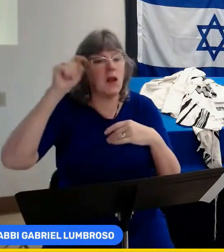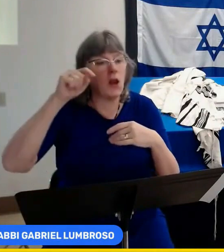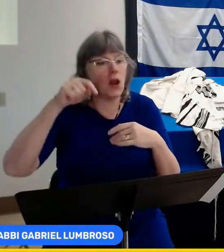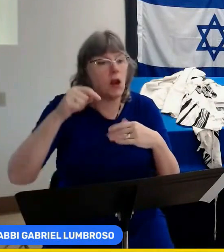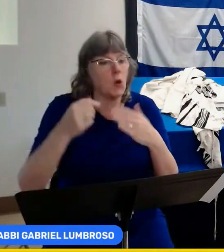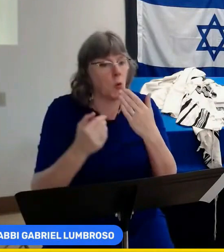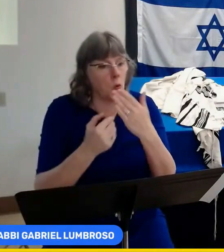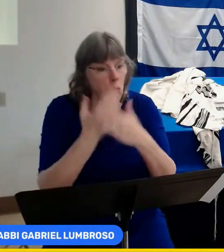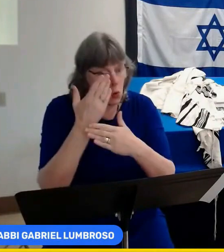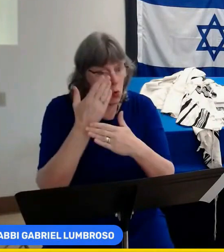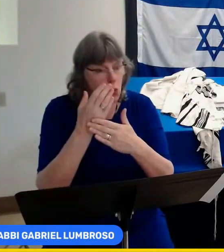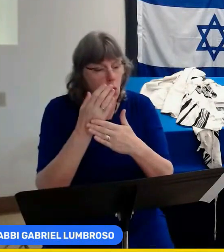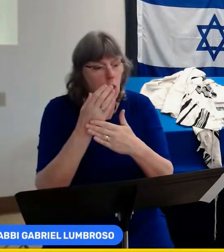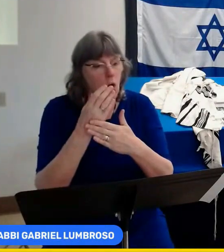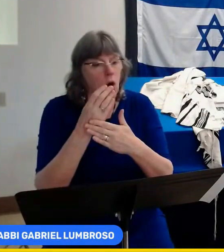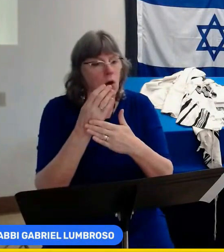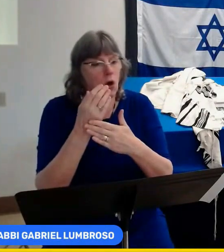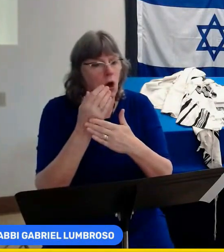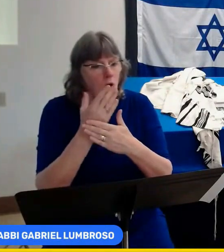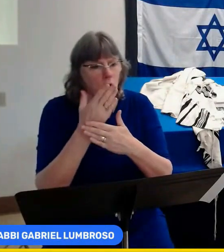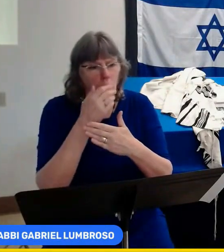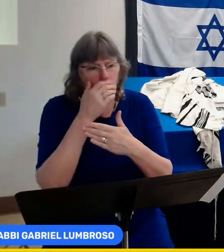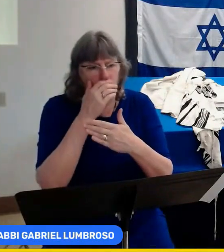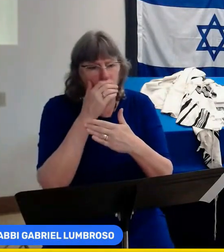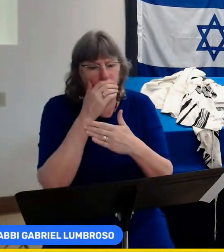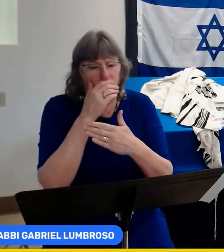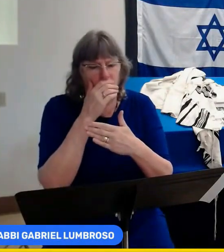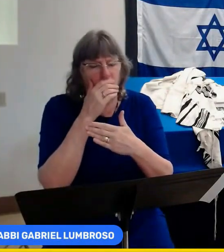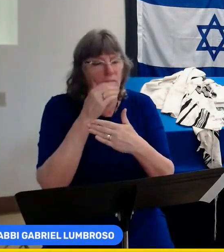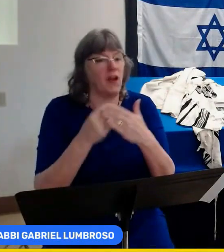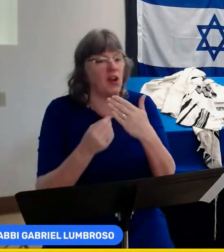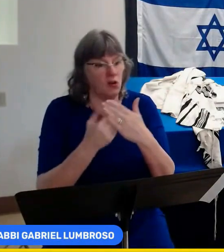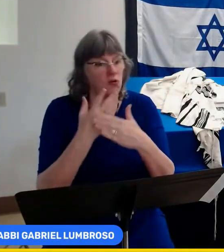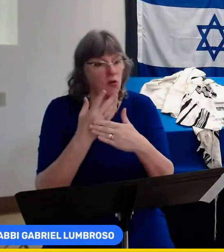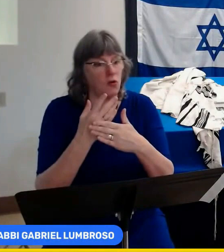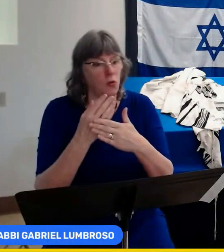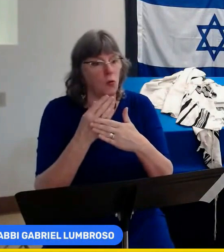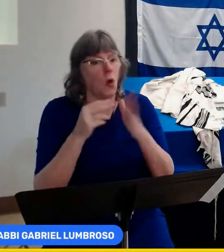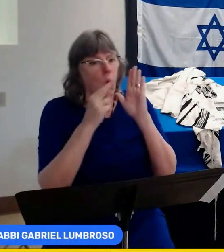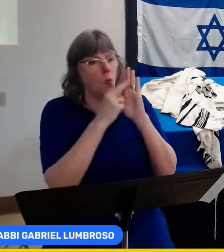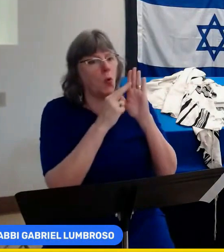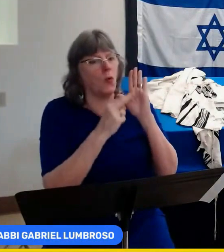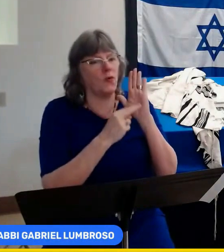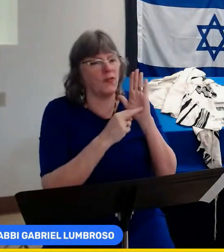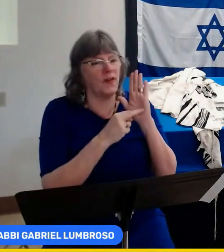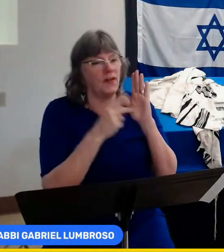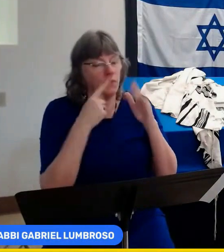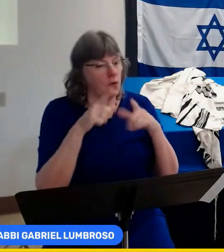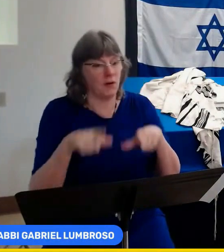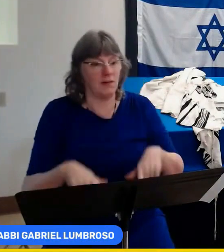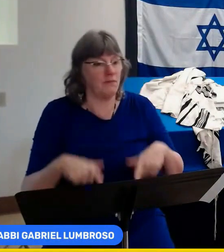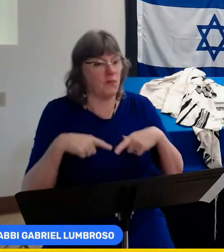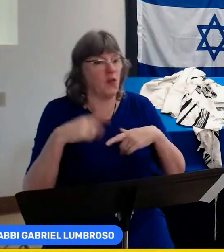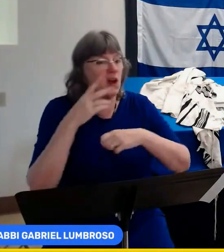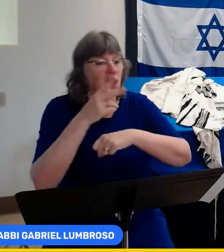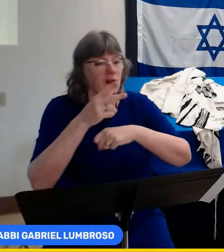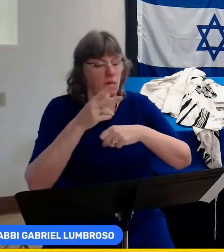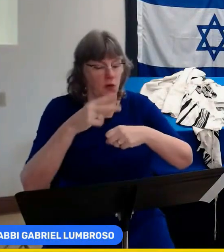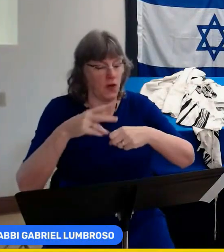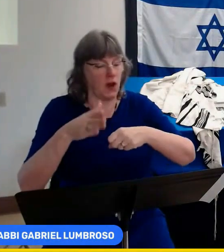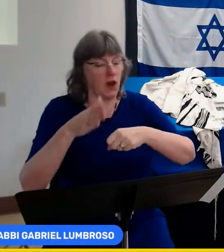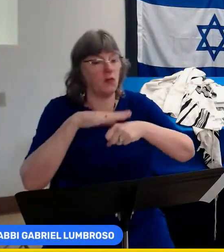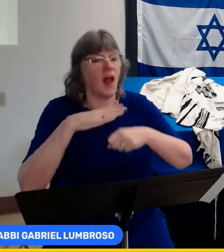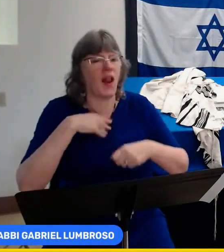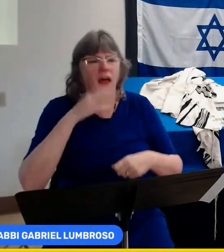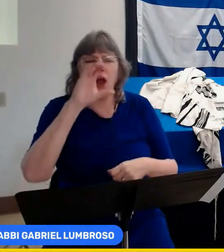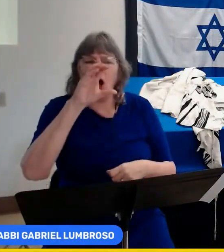They kept a lot of England stuff. There's a lot of England stuff in our government, but they needed their own. And